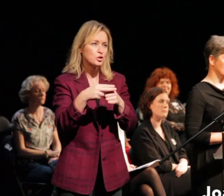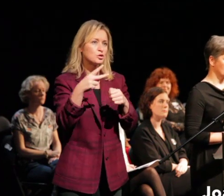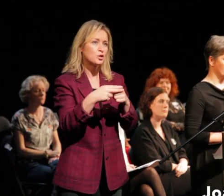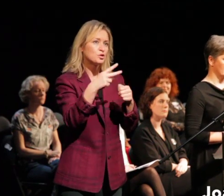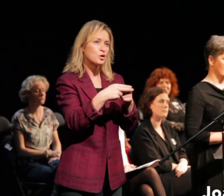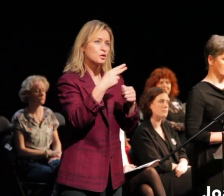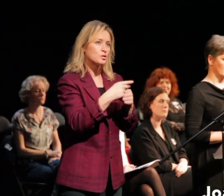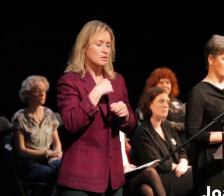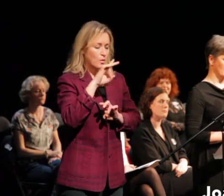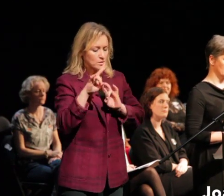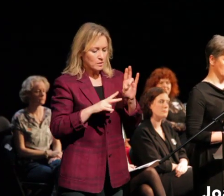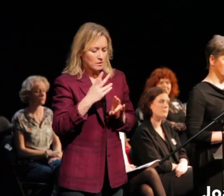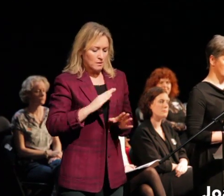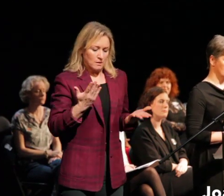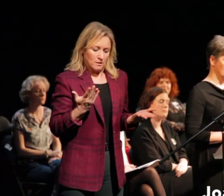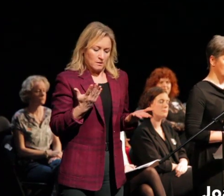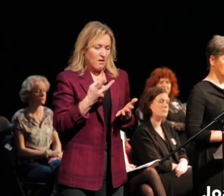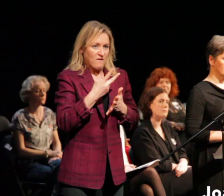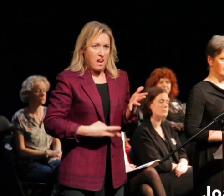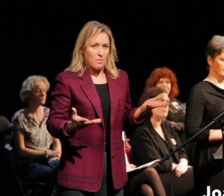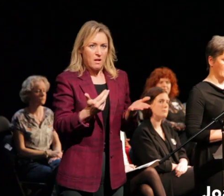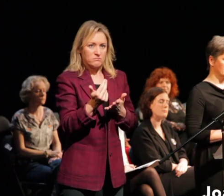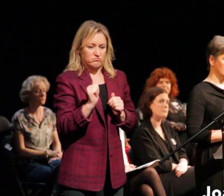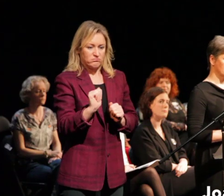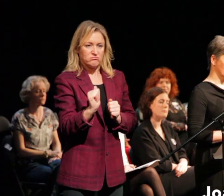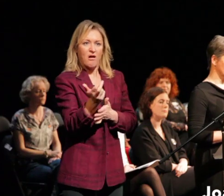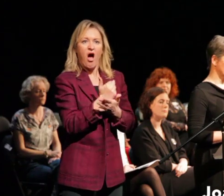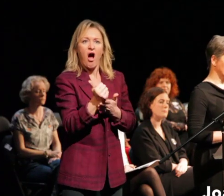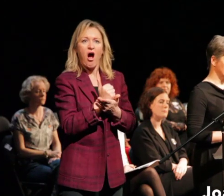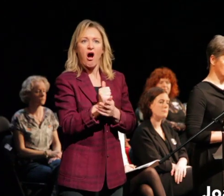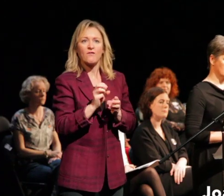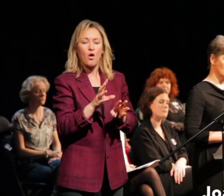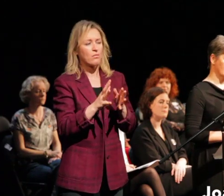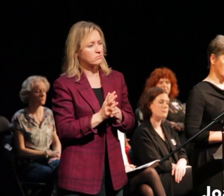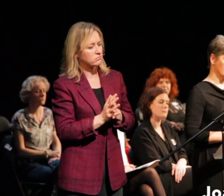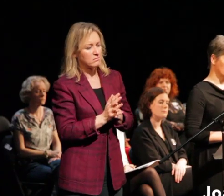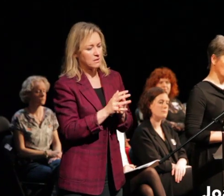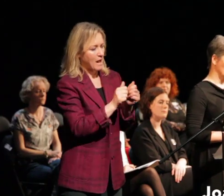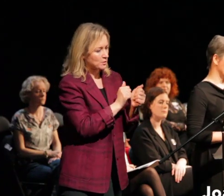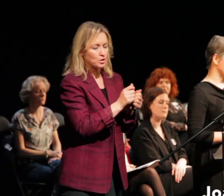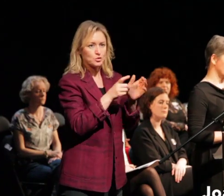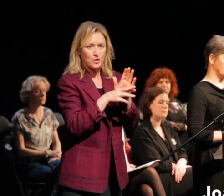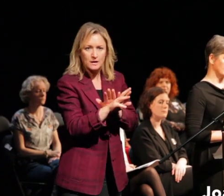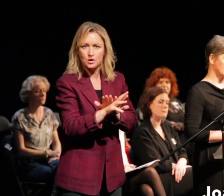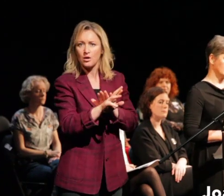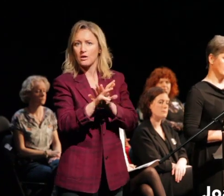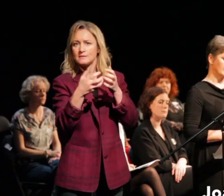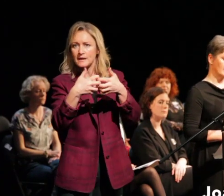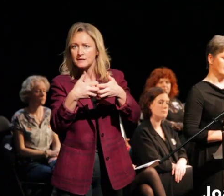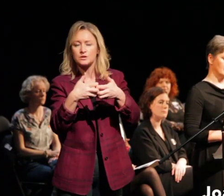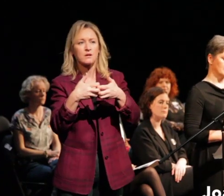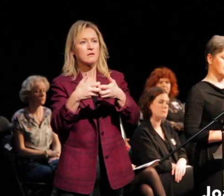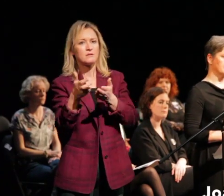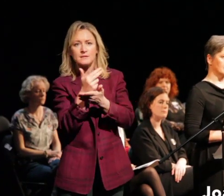Of the very value of the art form. None of us, actor, director, technician, in this sector